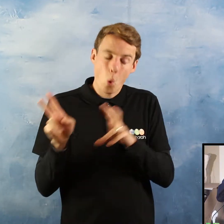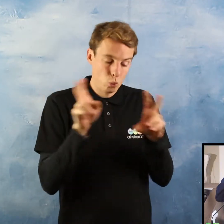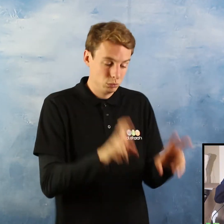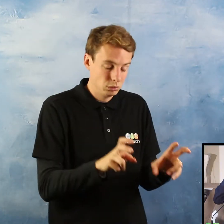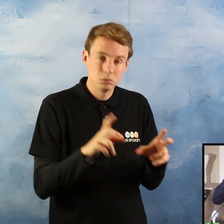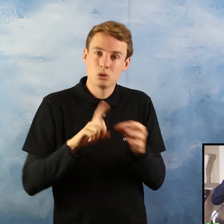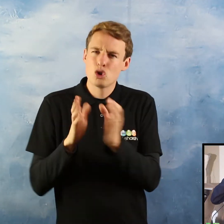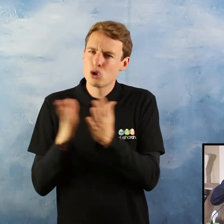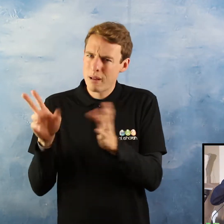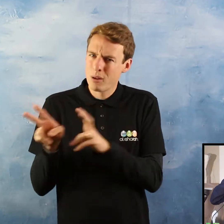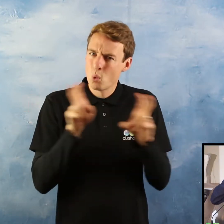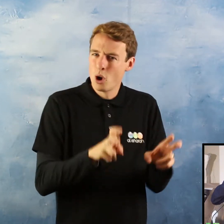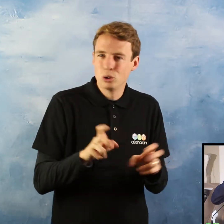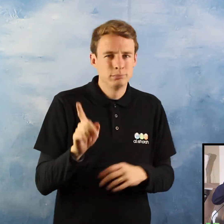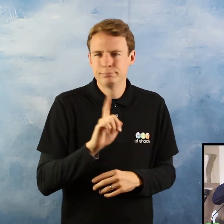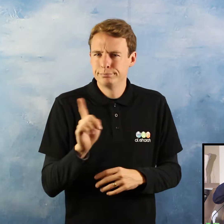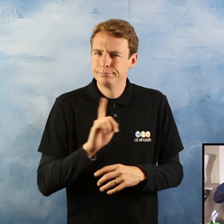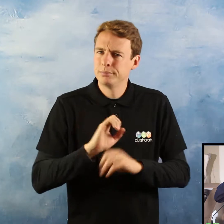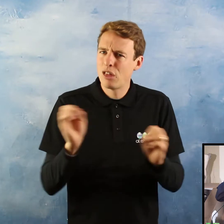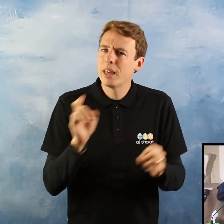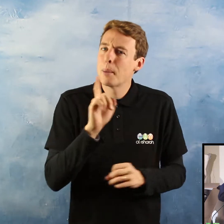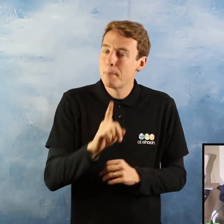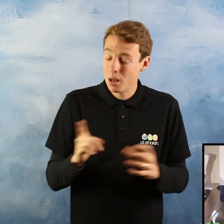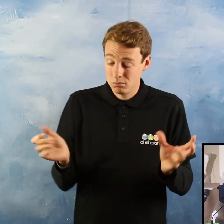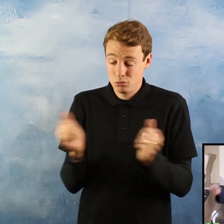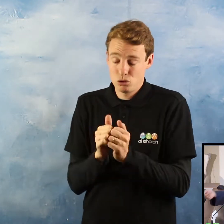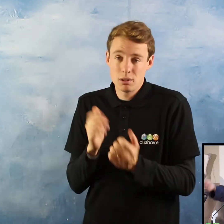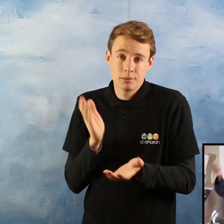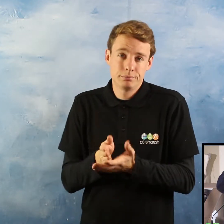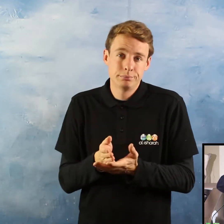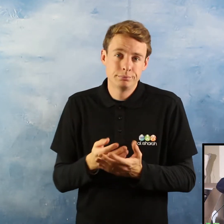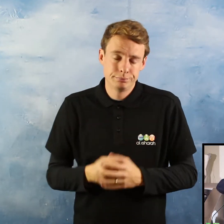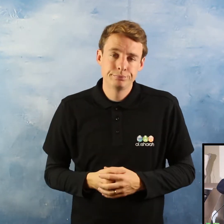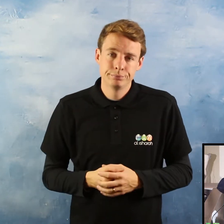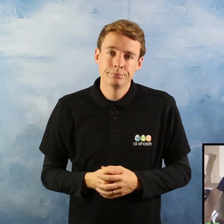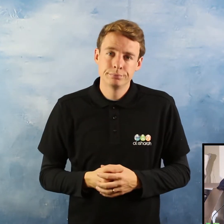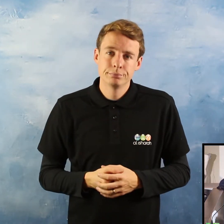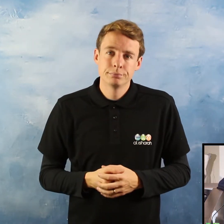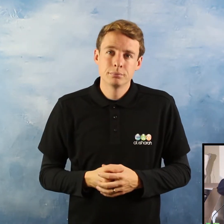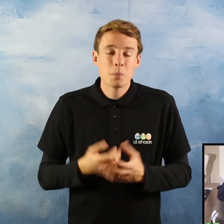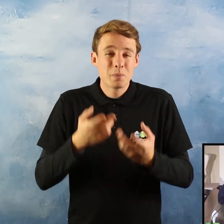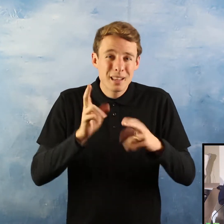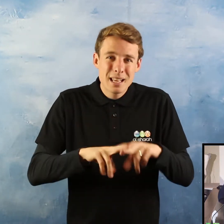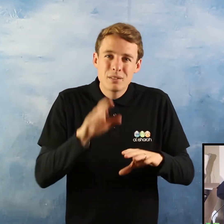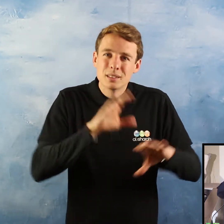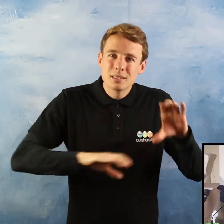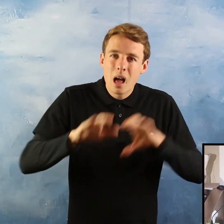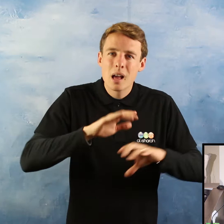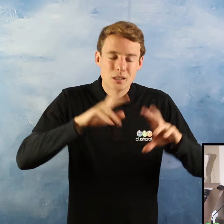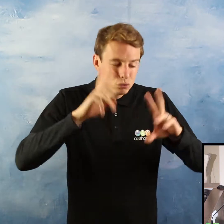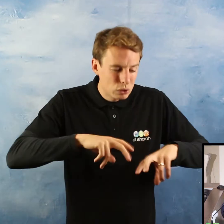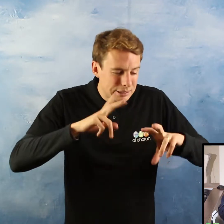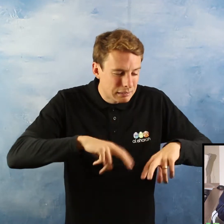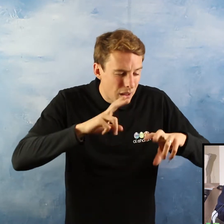being, when they think properly, neutrally, then they come up with same conclusion what Islam says. What a